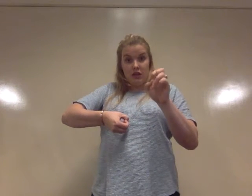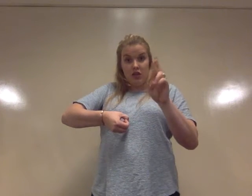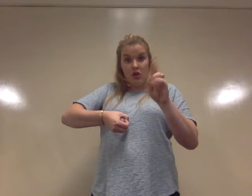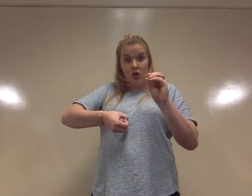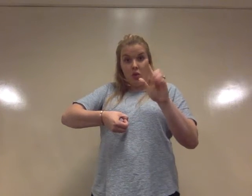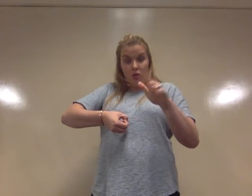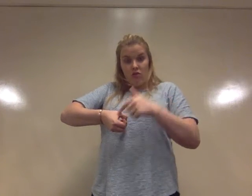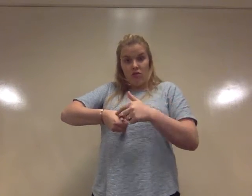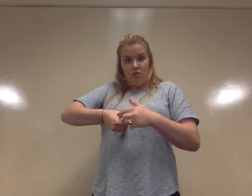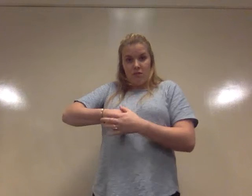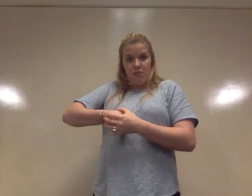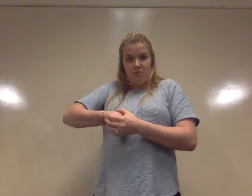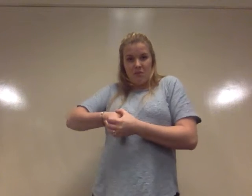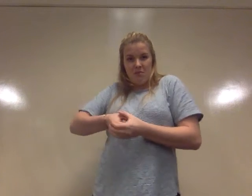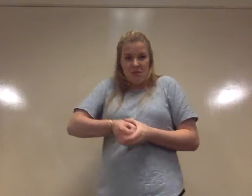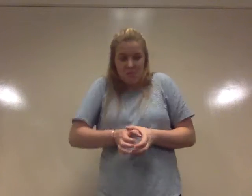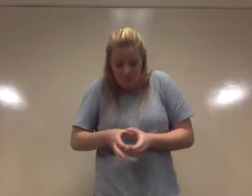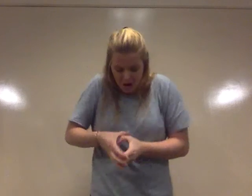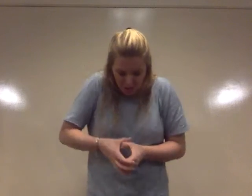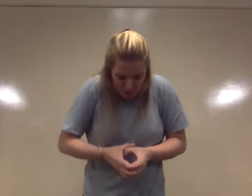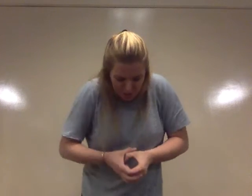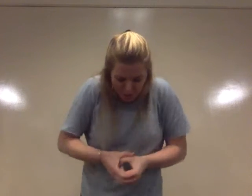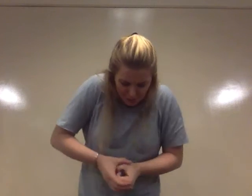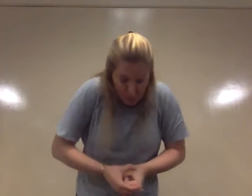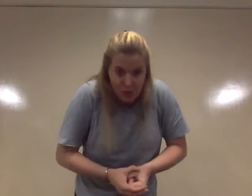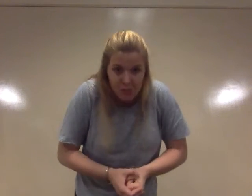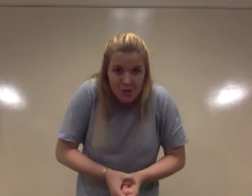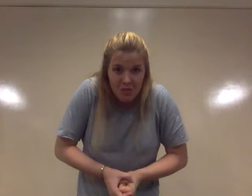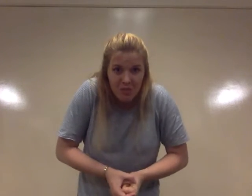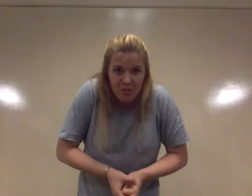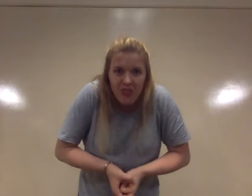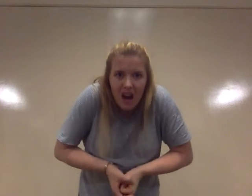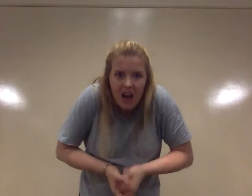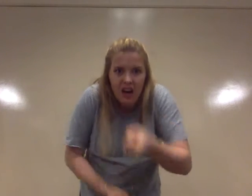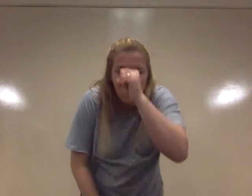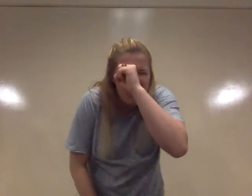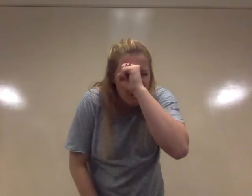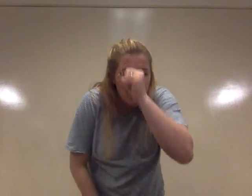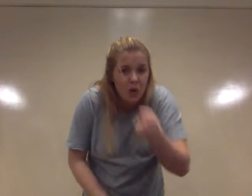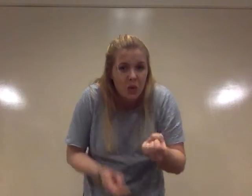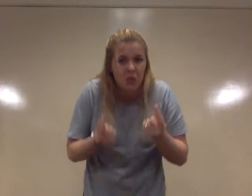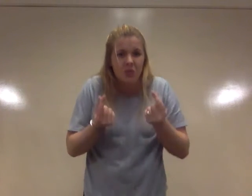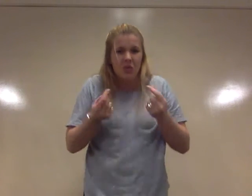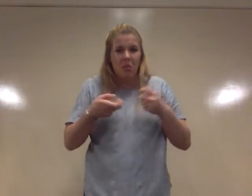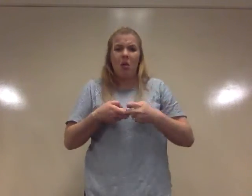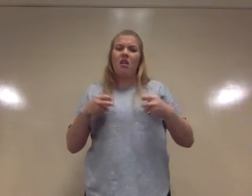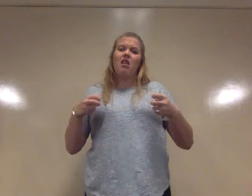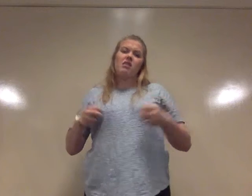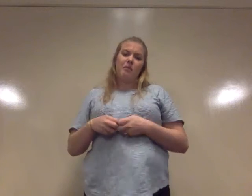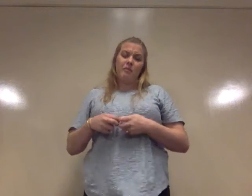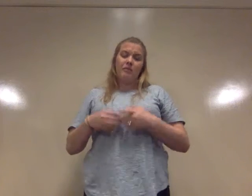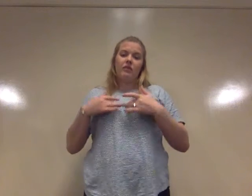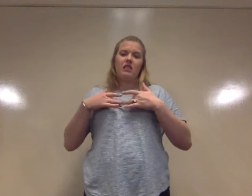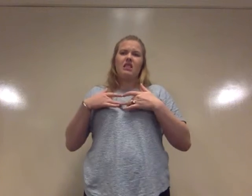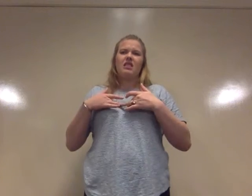arteries, restricting the blood flow to the heart. This can ultimately cause several problems, from severe chest pain called